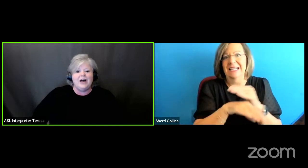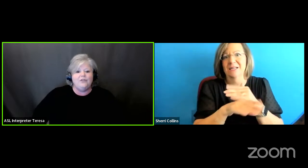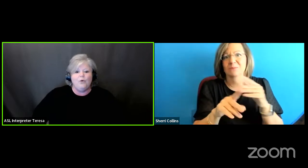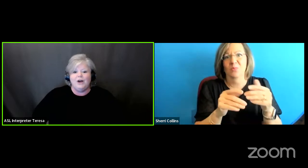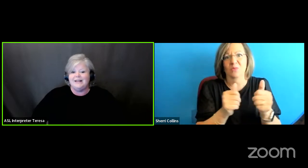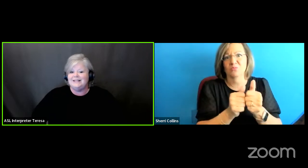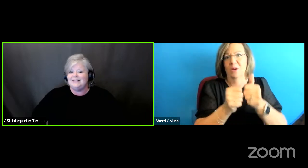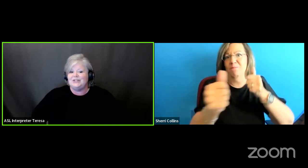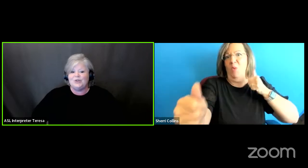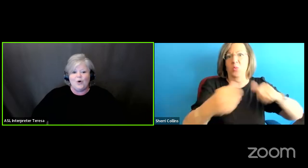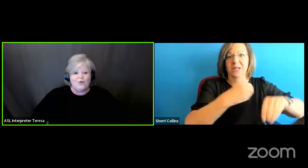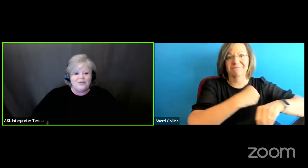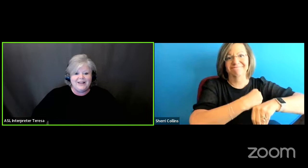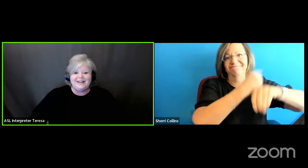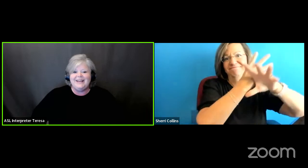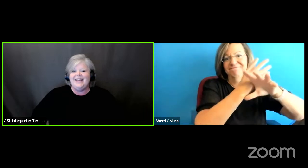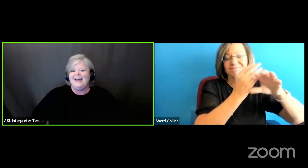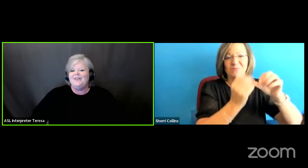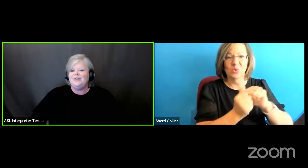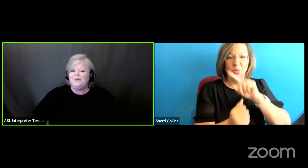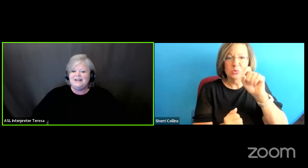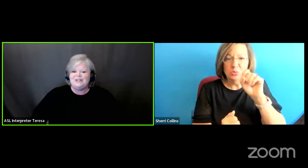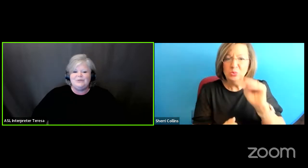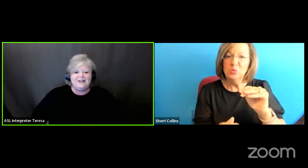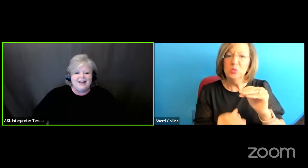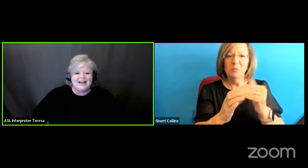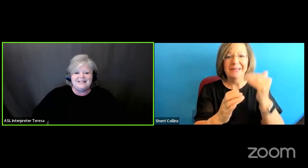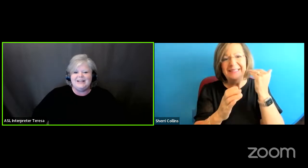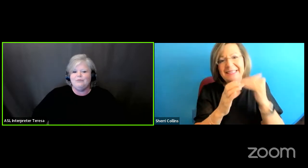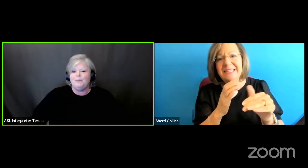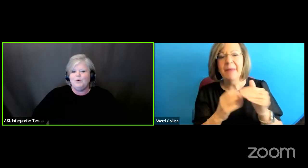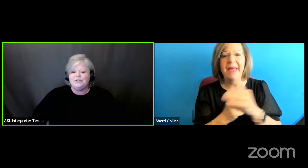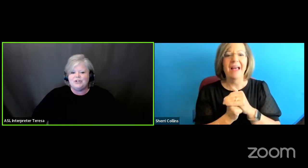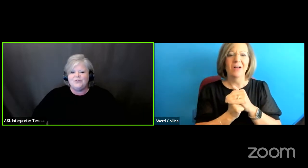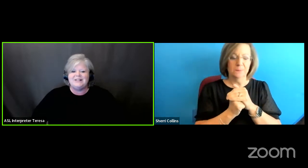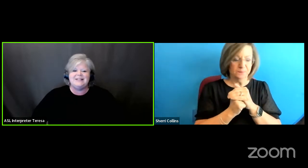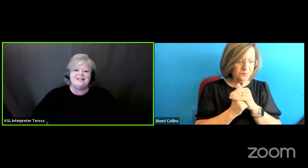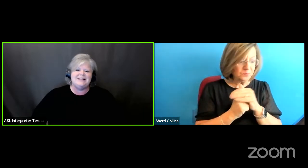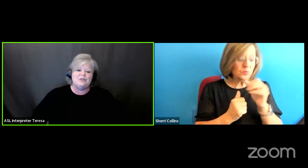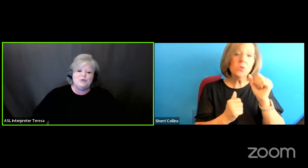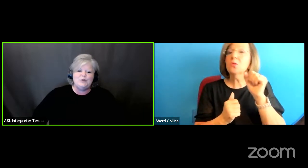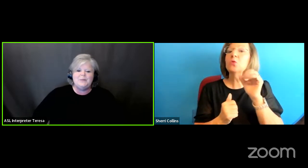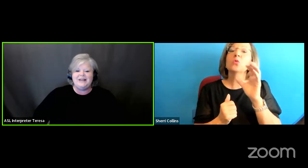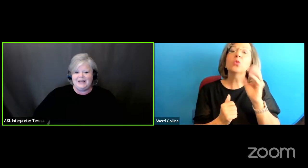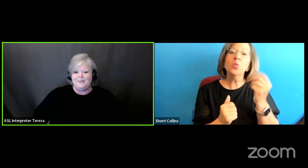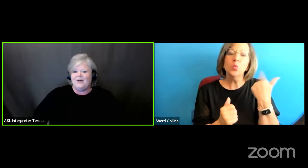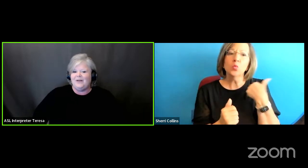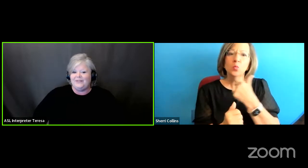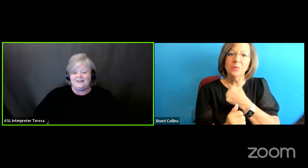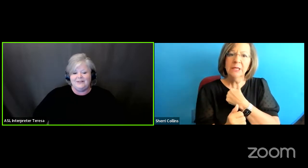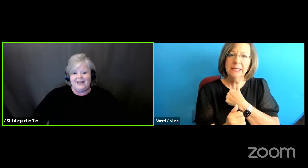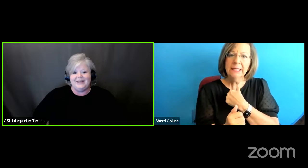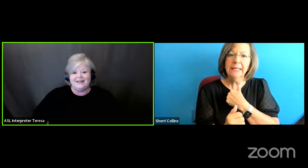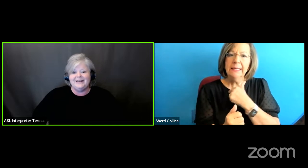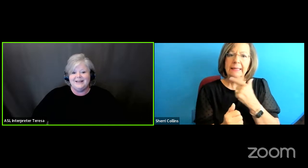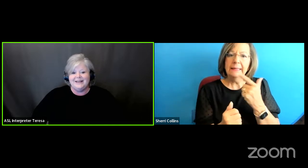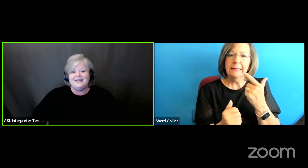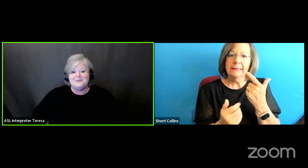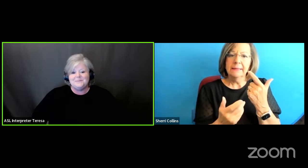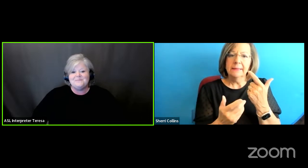haven't had a lot of walk-ins since COVID. Everyone is utilizing remote services, Zoom and email and the